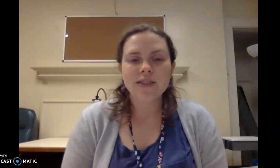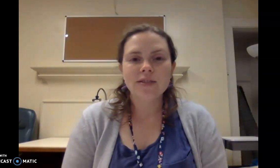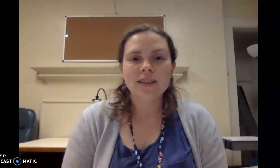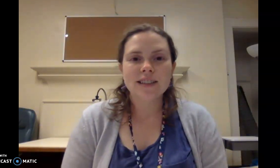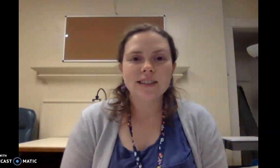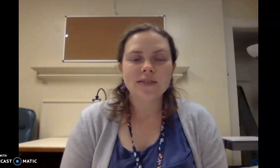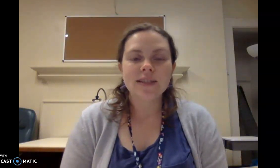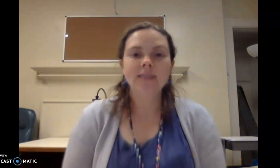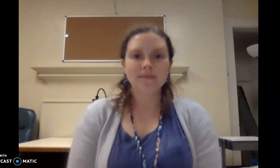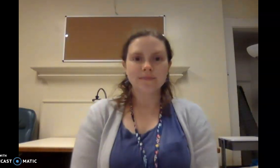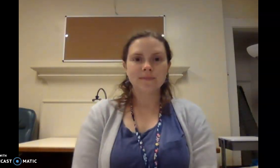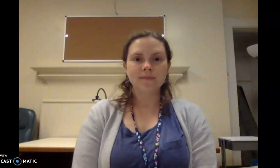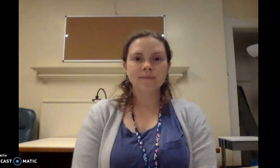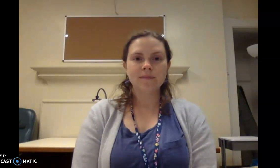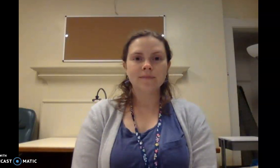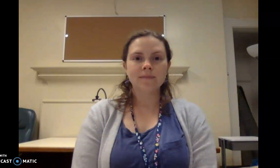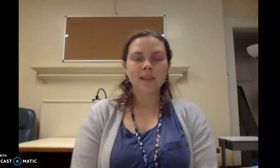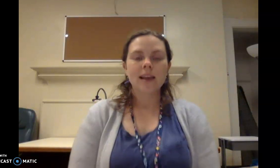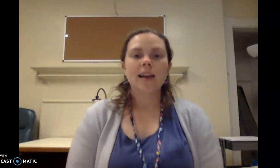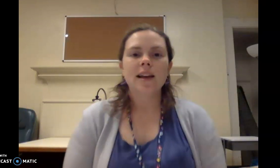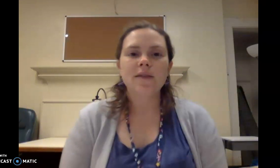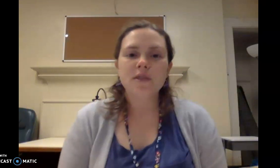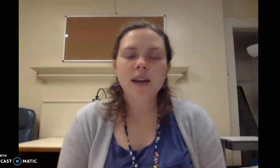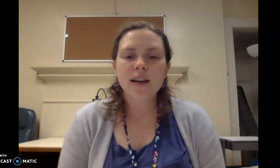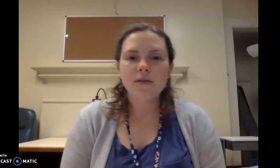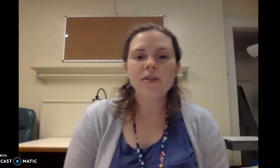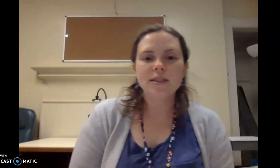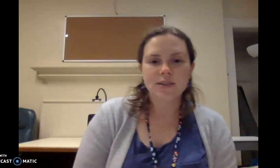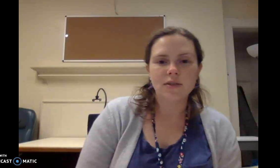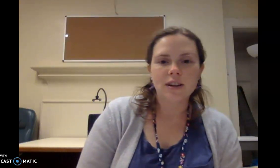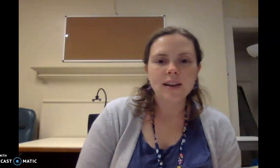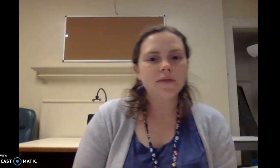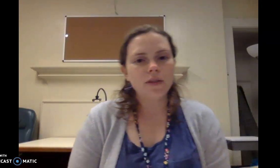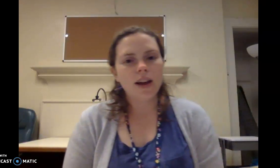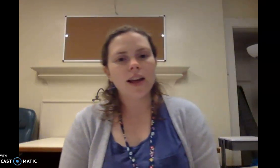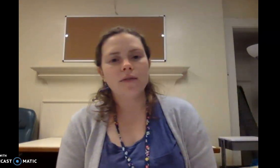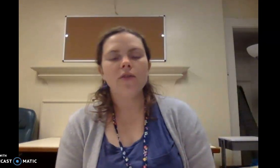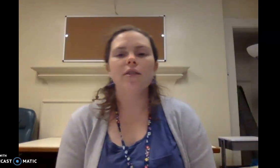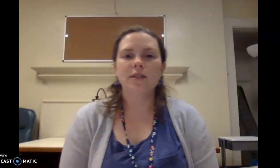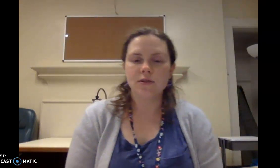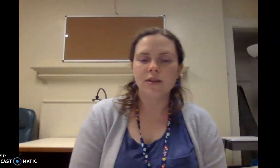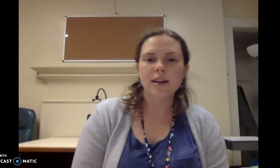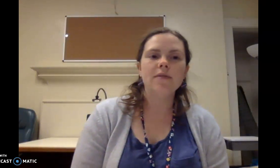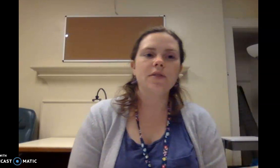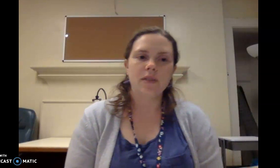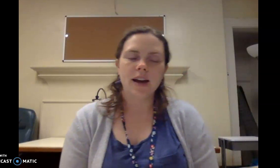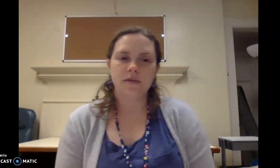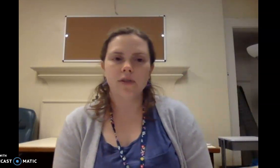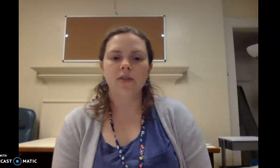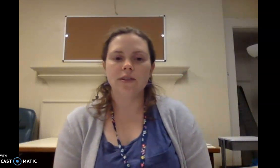story, sit so still. If you're ready for a story, if you're ready for a story, if you're ready for a